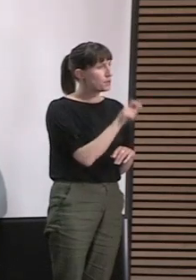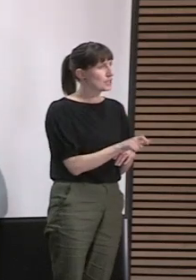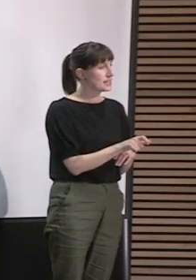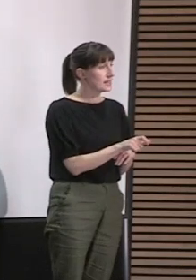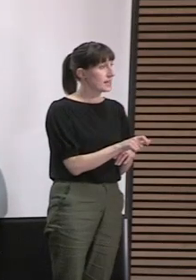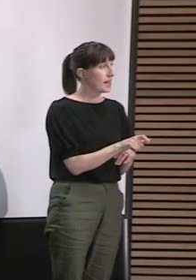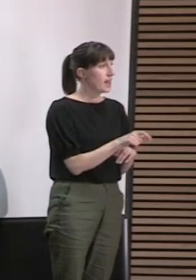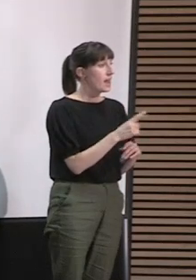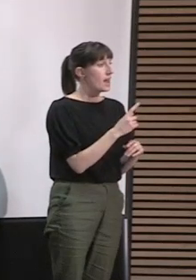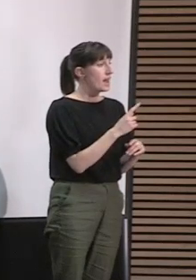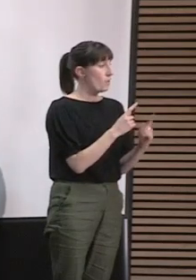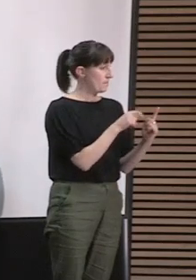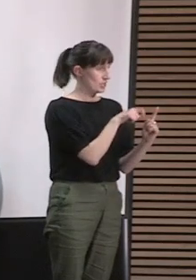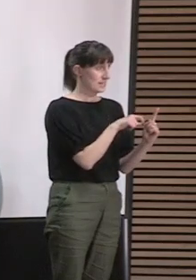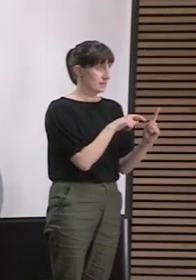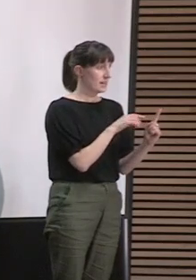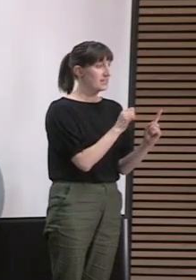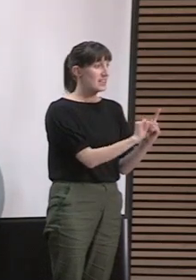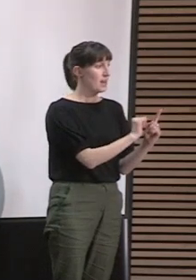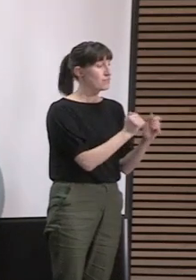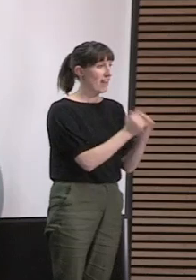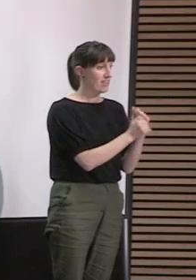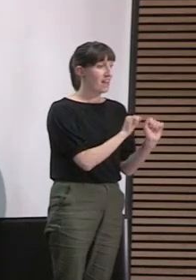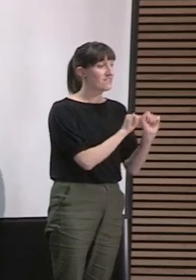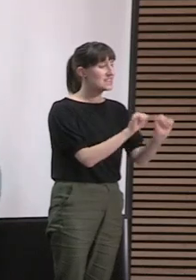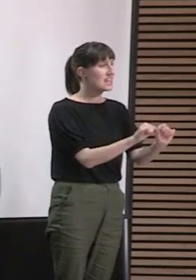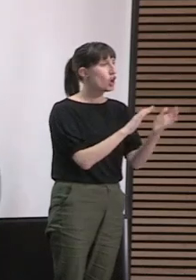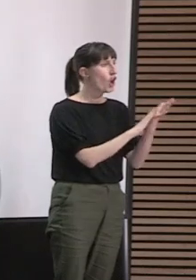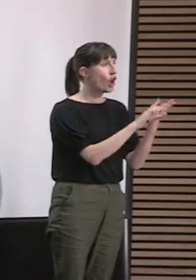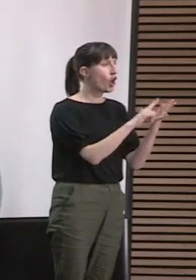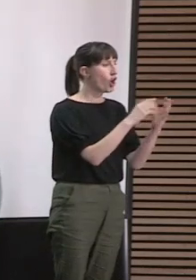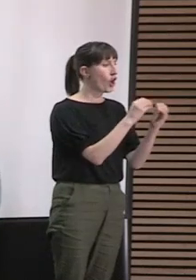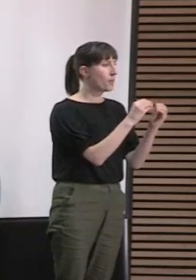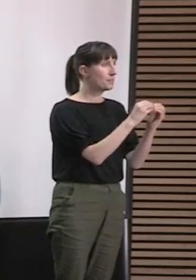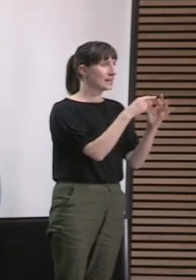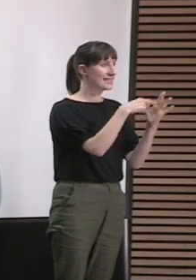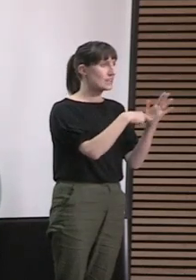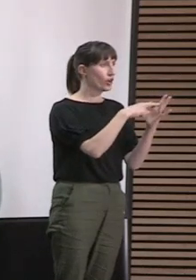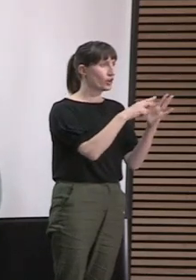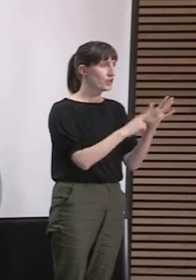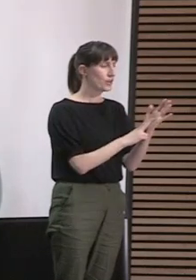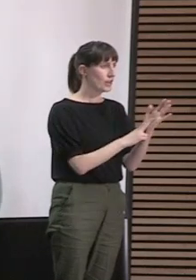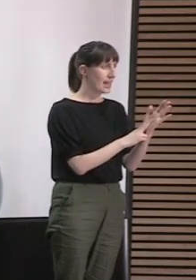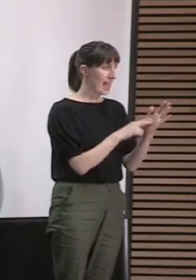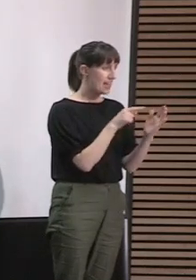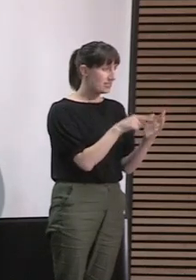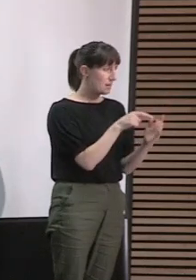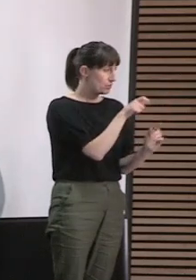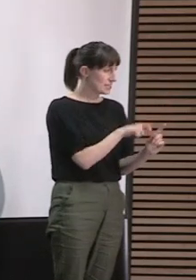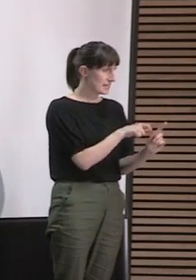Hobbiton and they'd previously had COVID when they were overseas. Do we know, have we linked that one yet? Not as